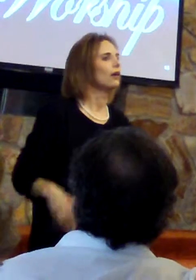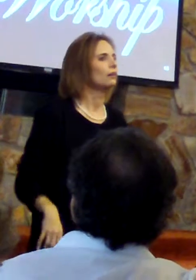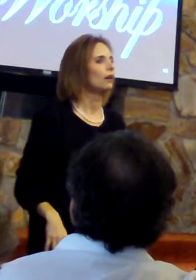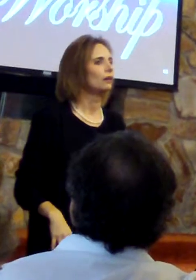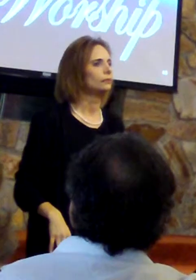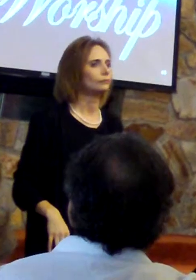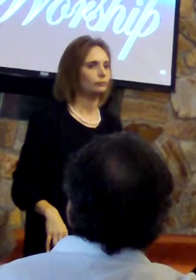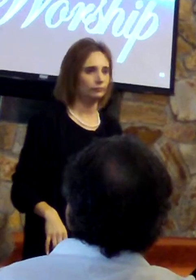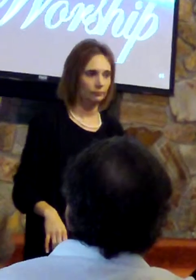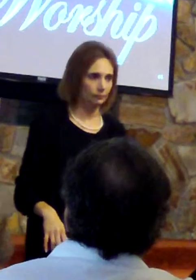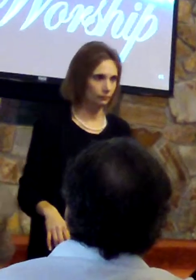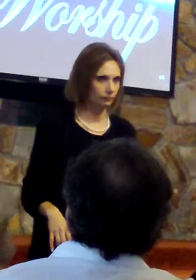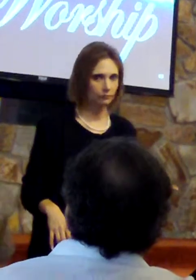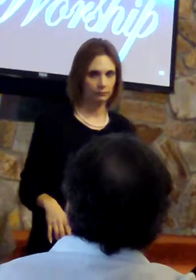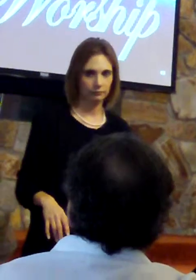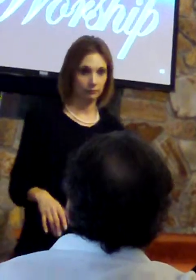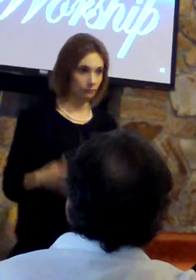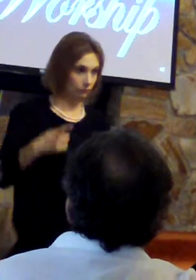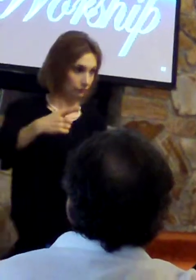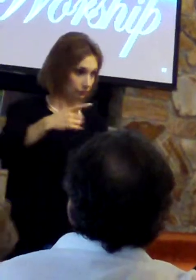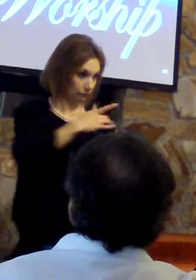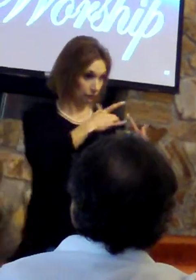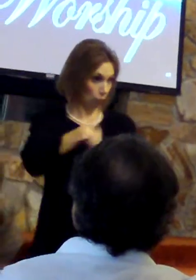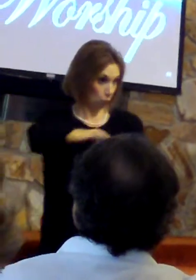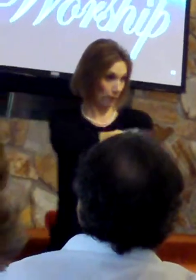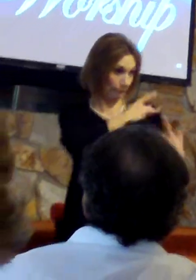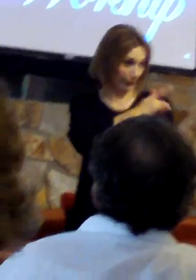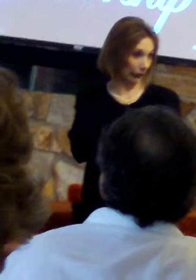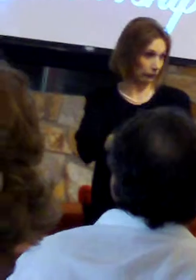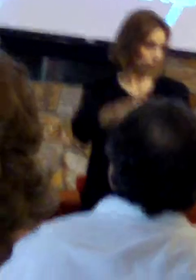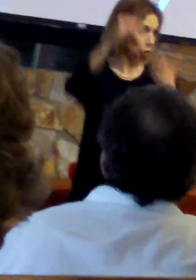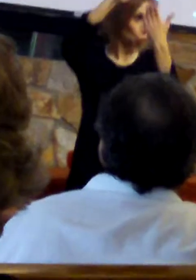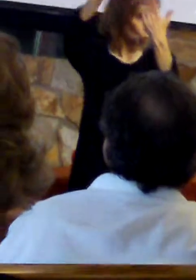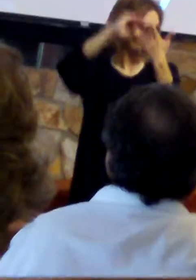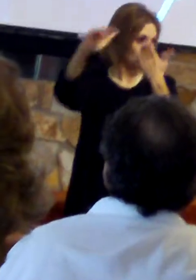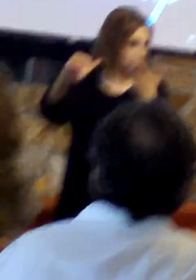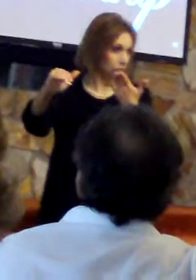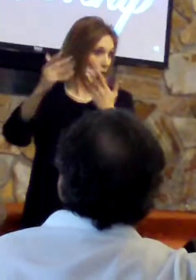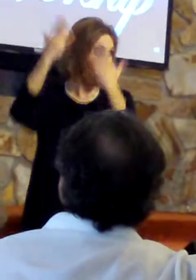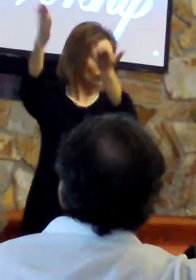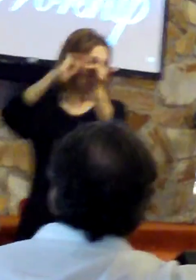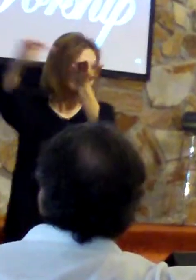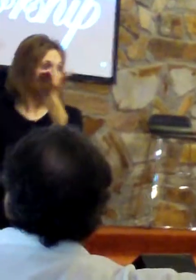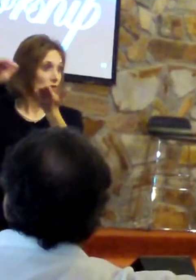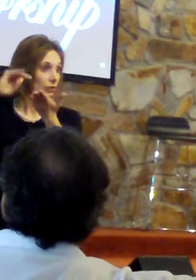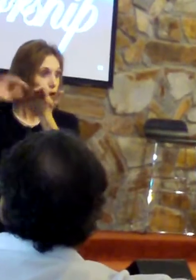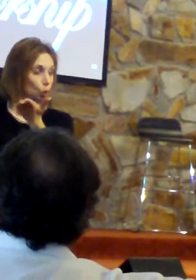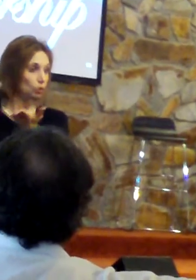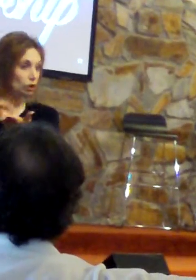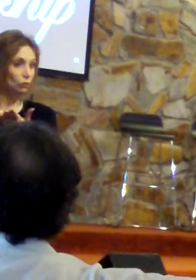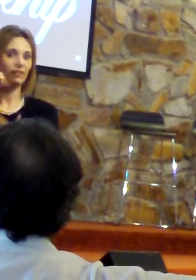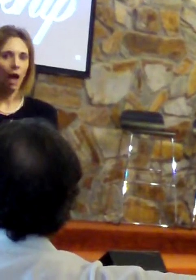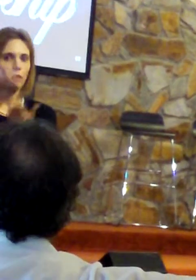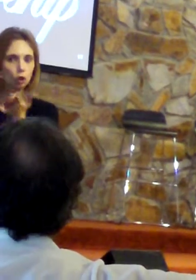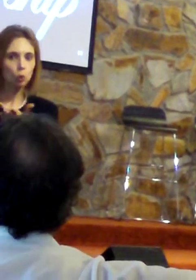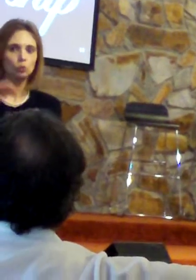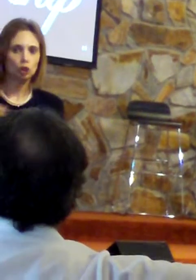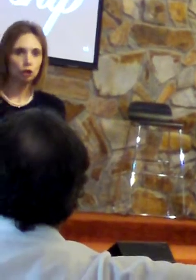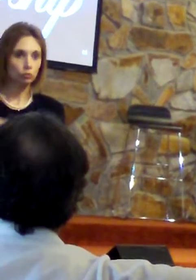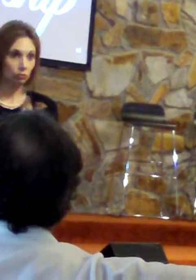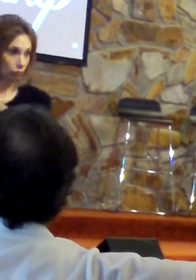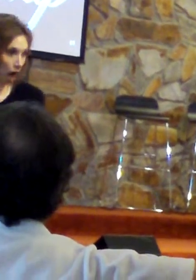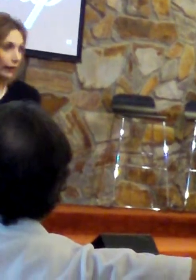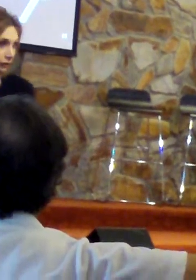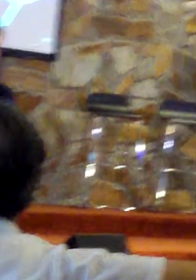And I believe sometimes we offer God the same excuse. God comes to us and we start to offer this line